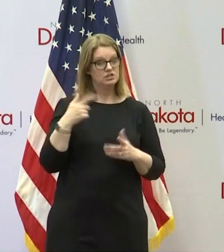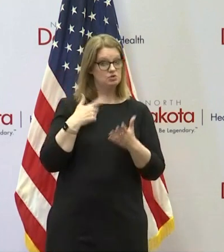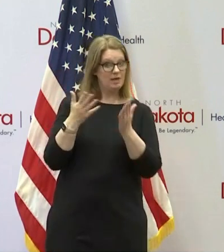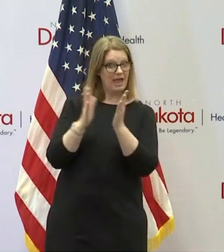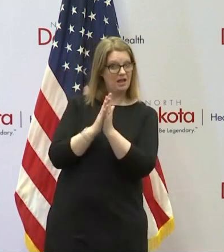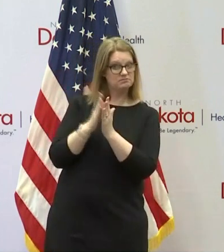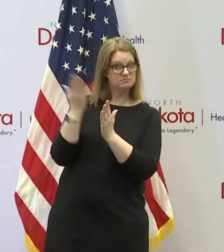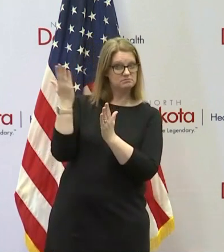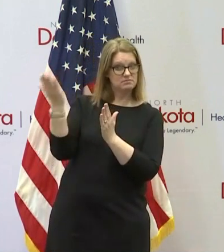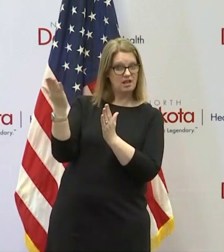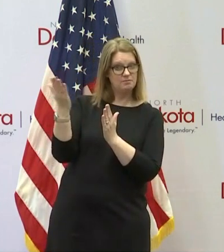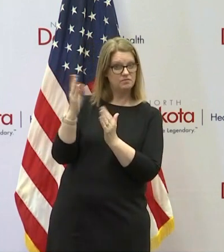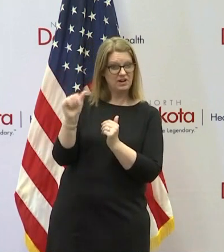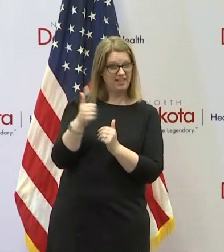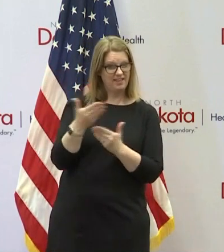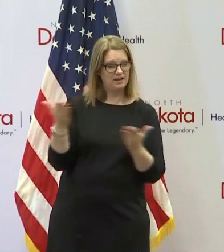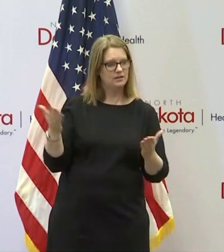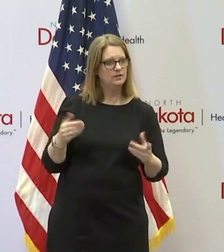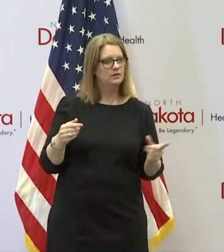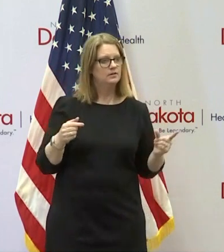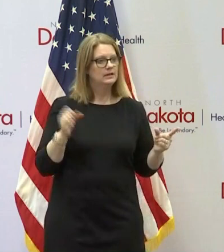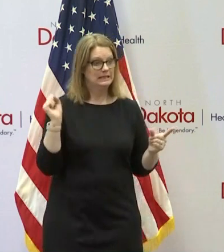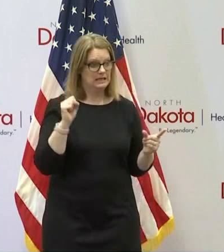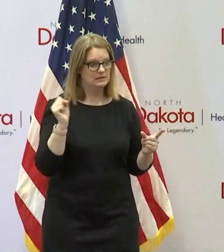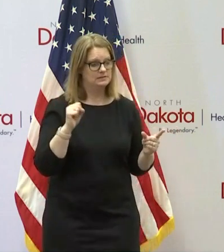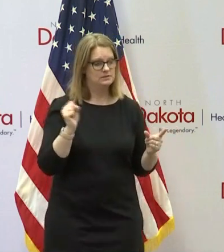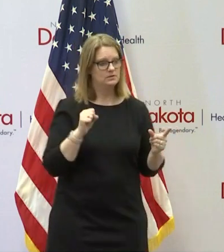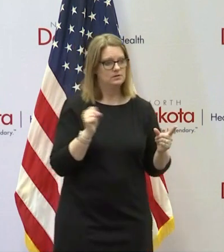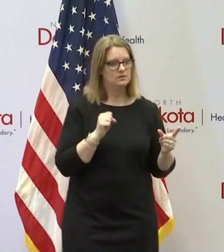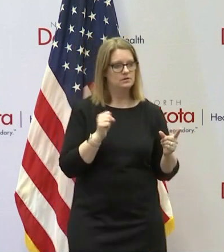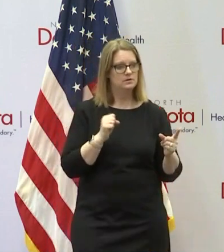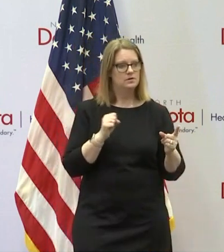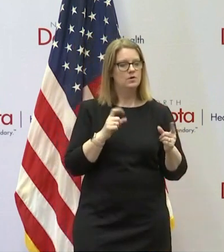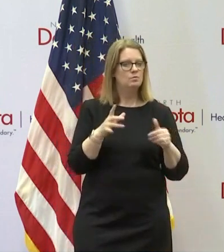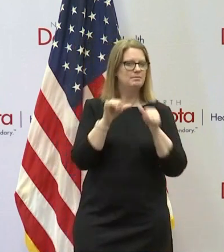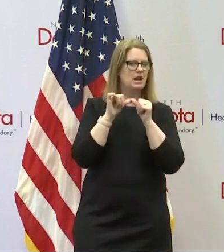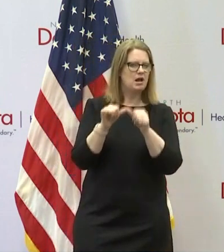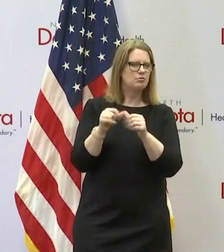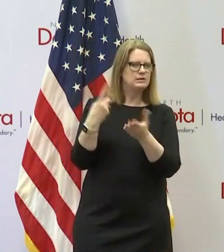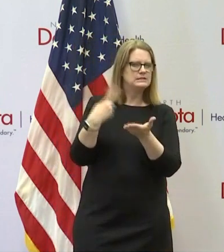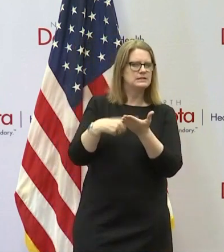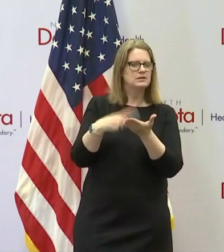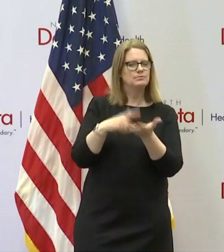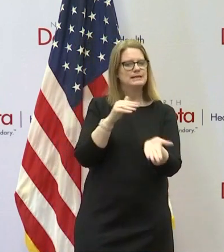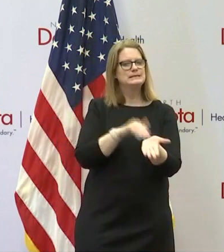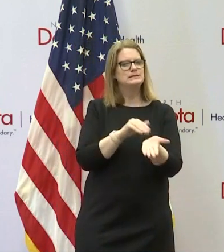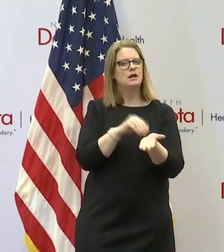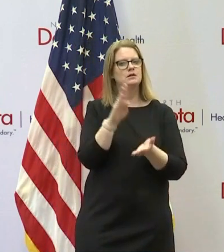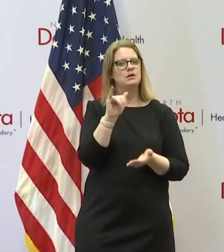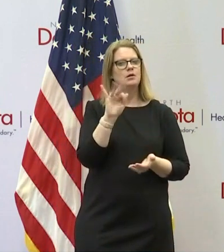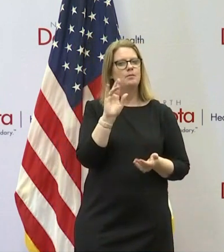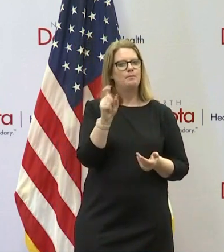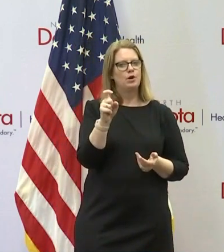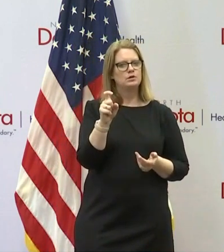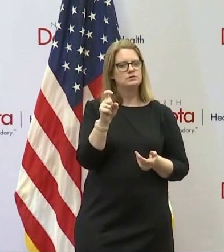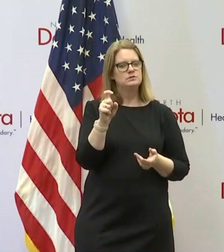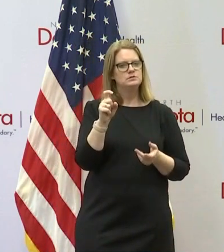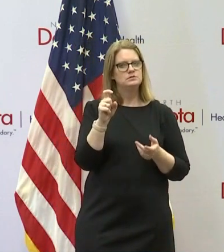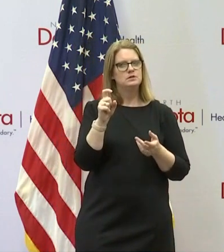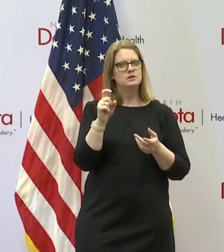government as a whole? We did, because we've been in ongoing discussions with Dr. Birx